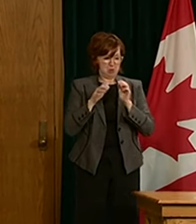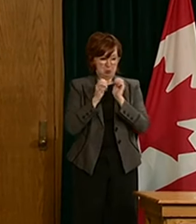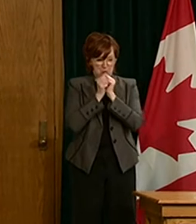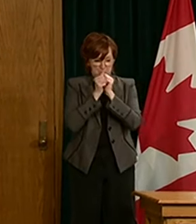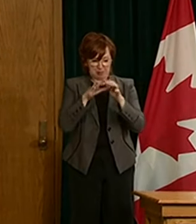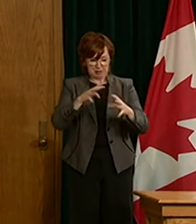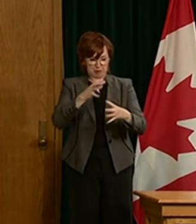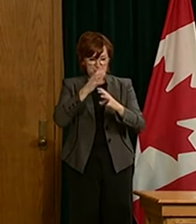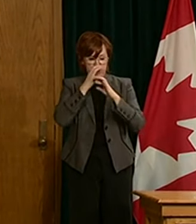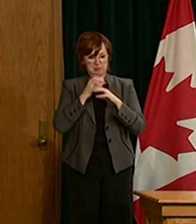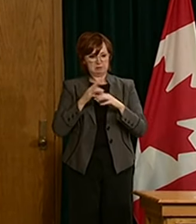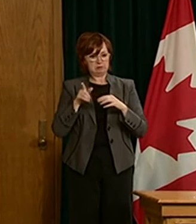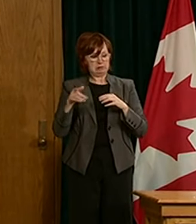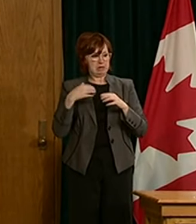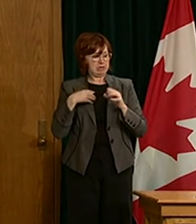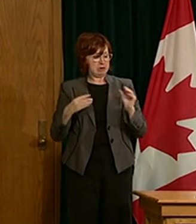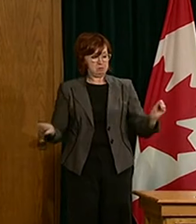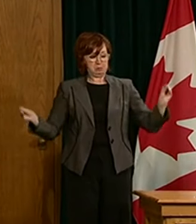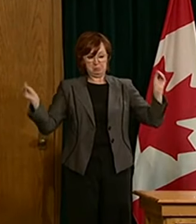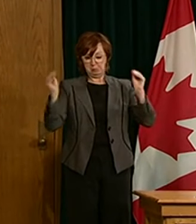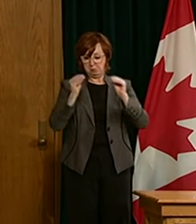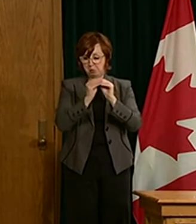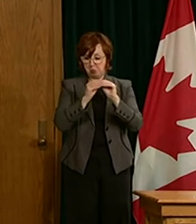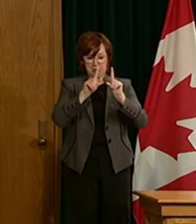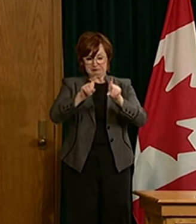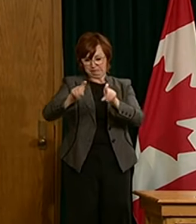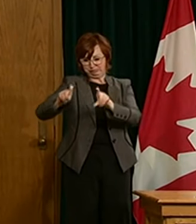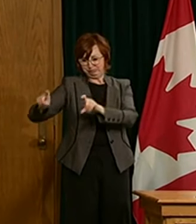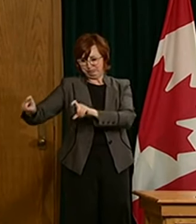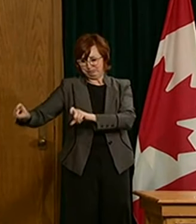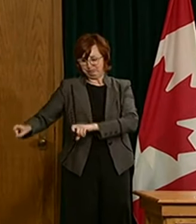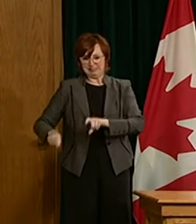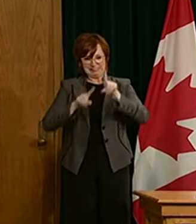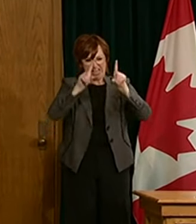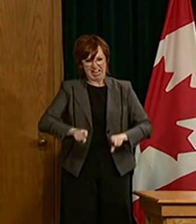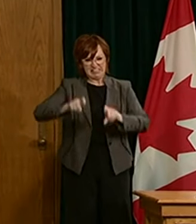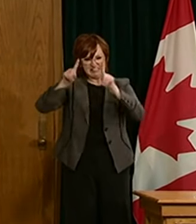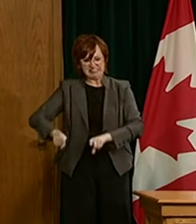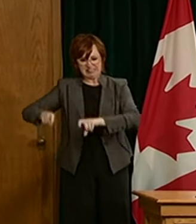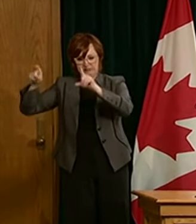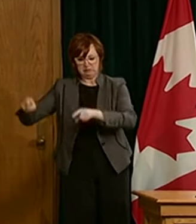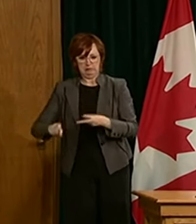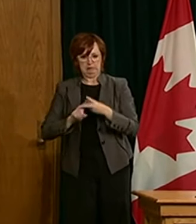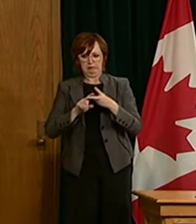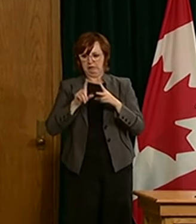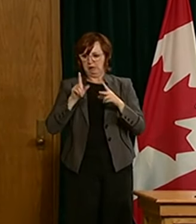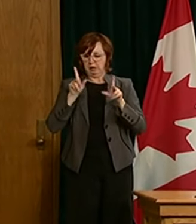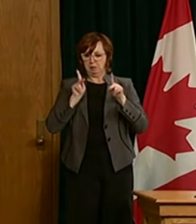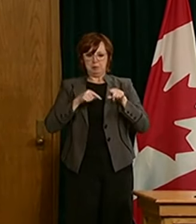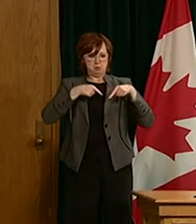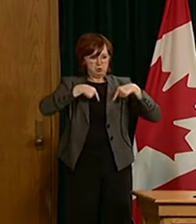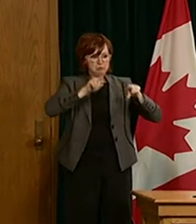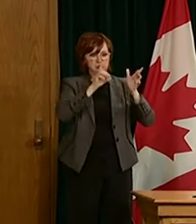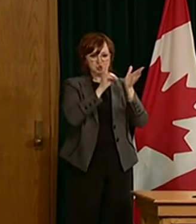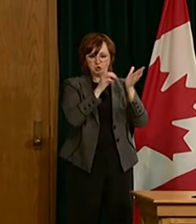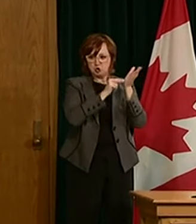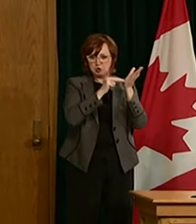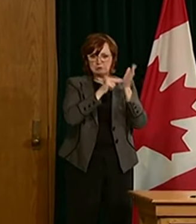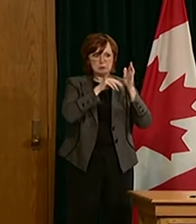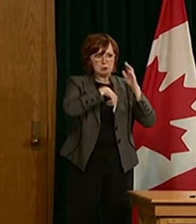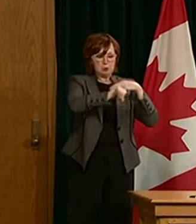temperature checks at apartment buildings, like those sorts of extreme measures, and whether more restrictive